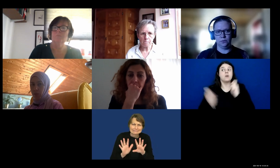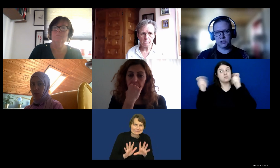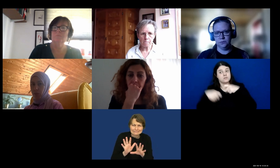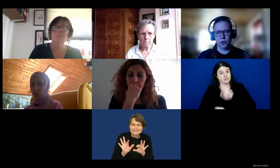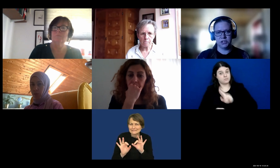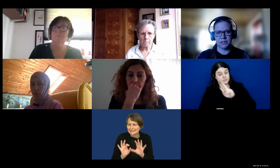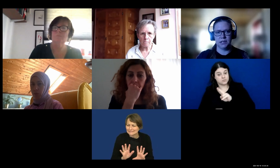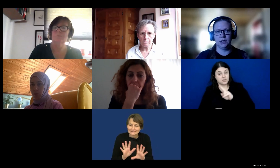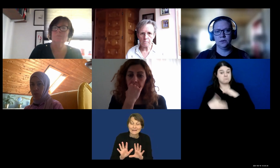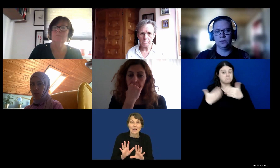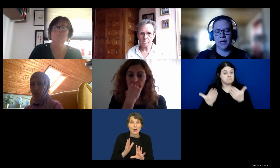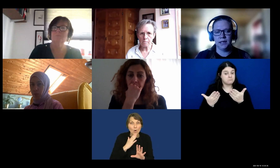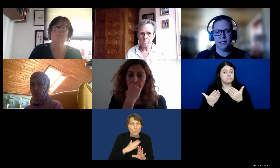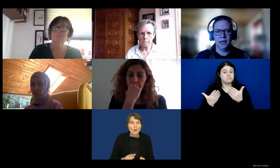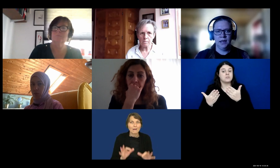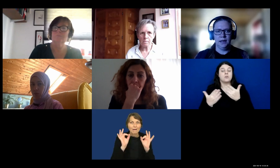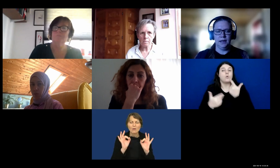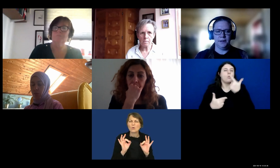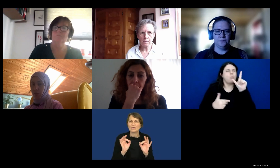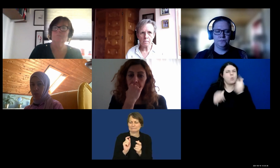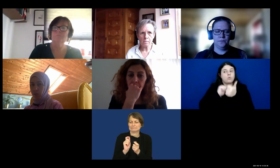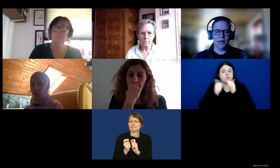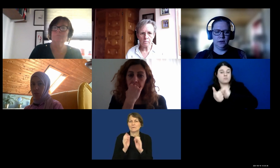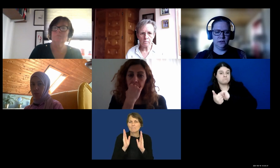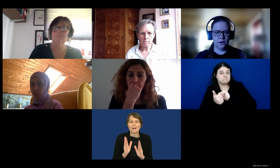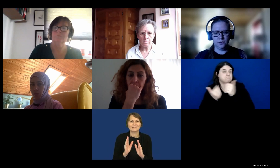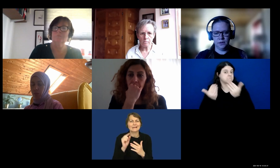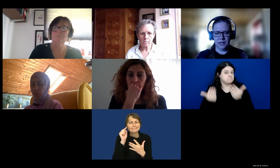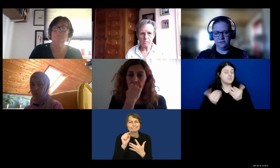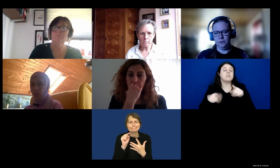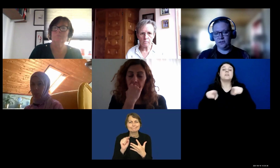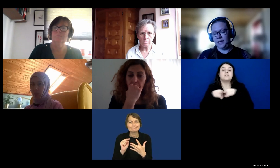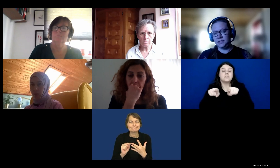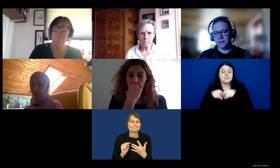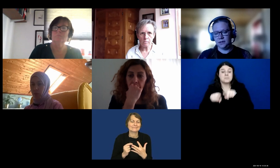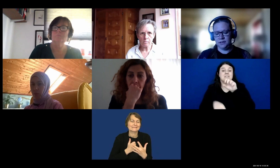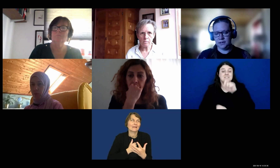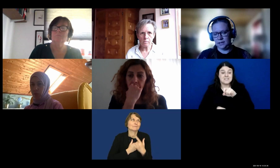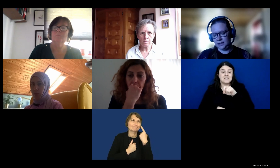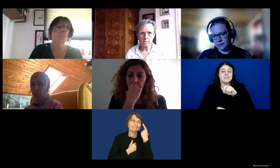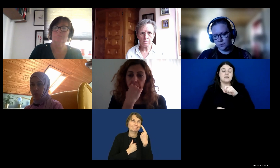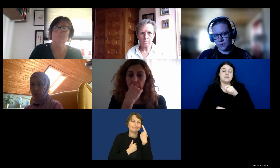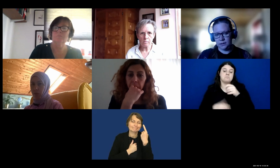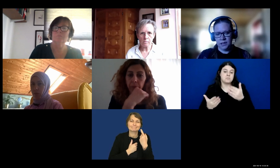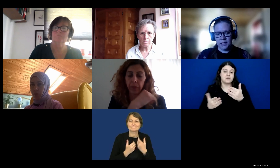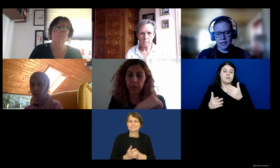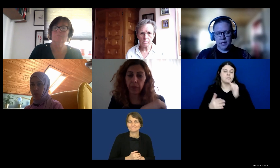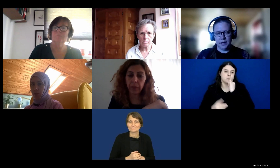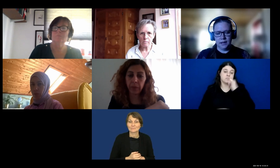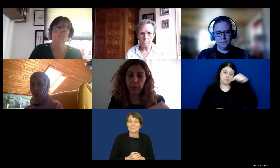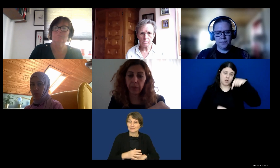use this? Do I want it in another way? And also if you find, at least in Sweden,